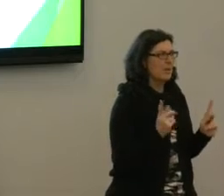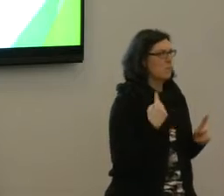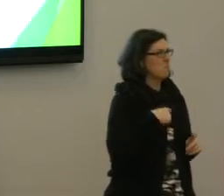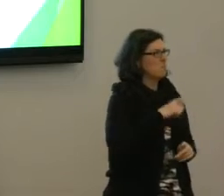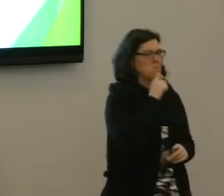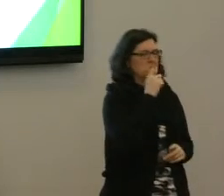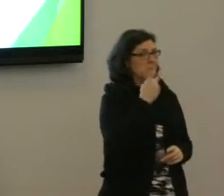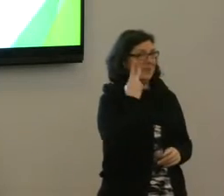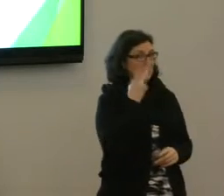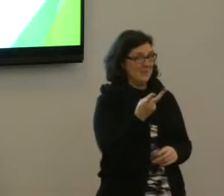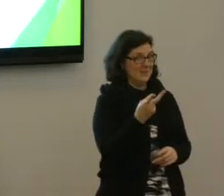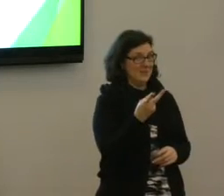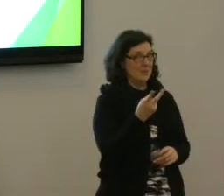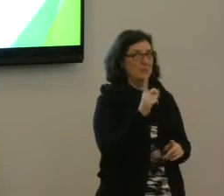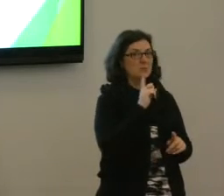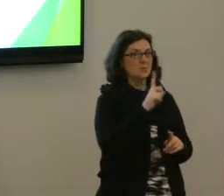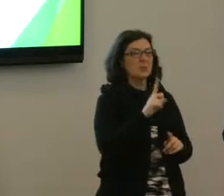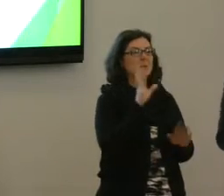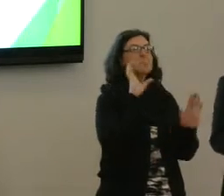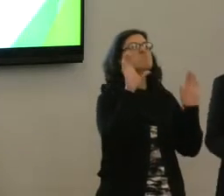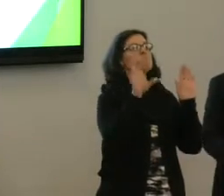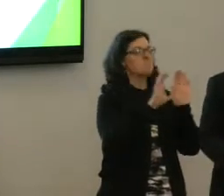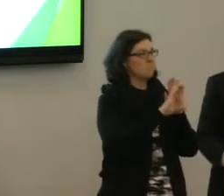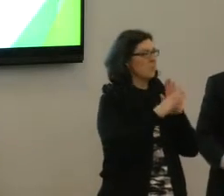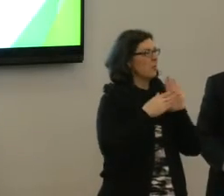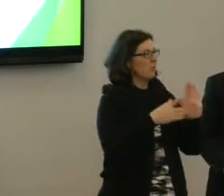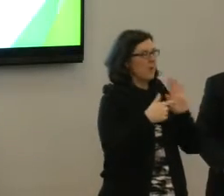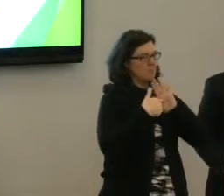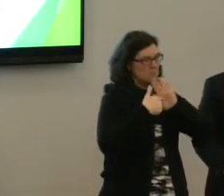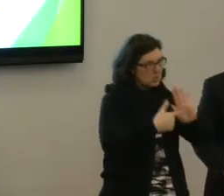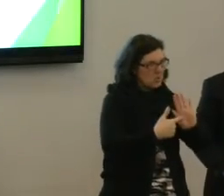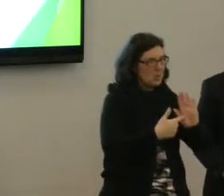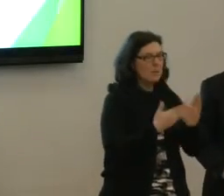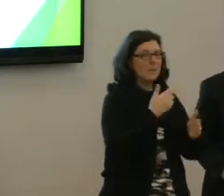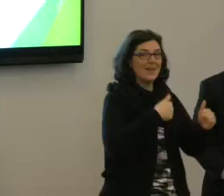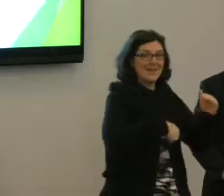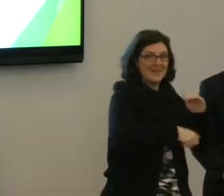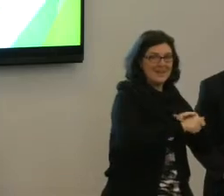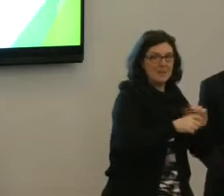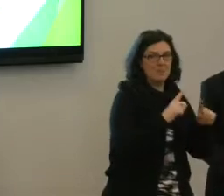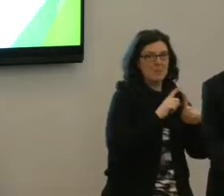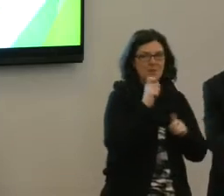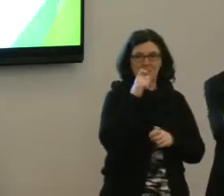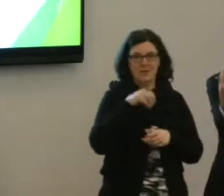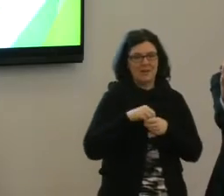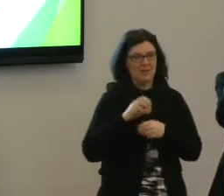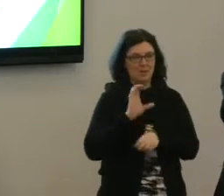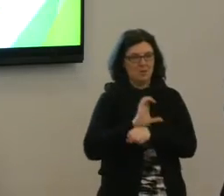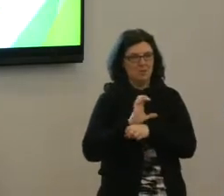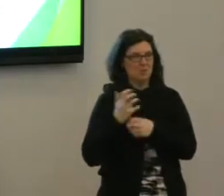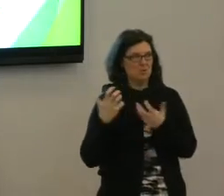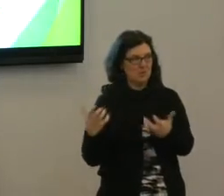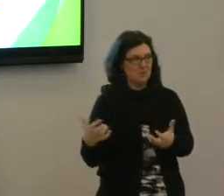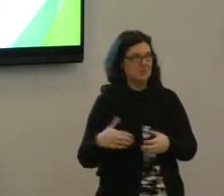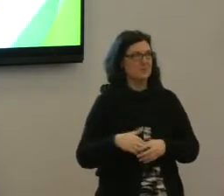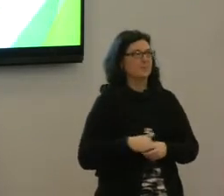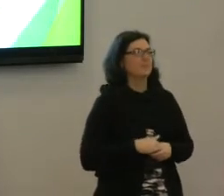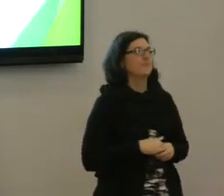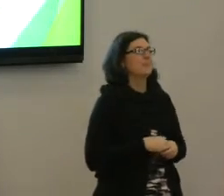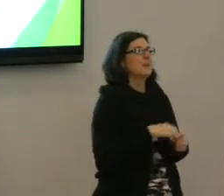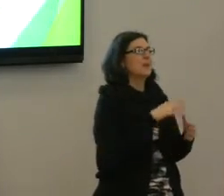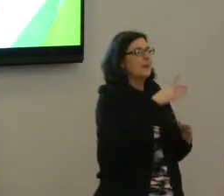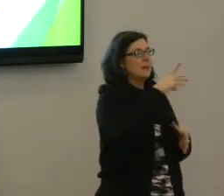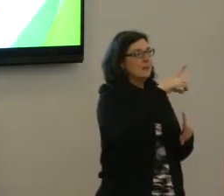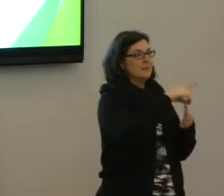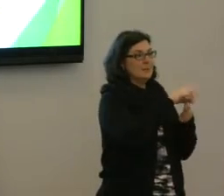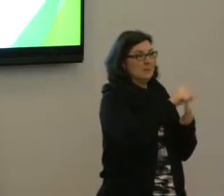see them. It's a graphic way of saying they may be hidden, but not here. And disability and faith are two worlds